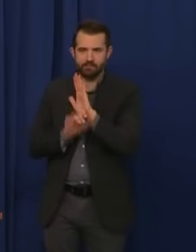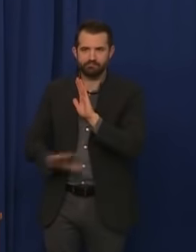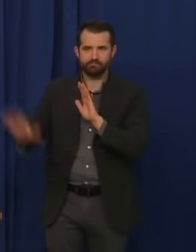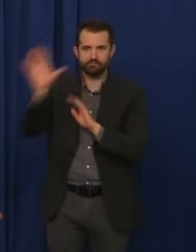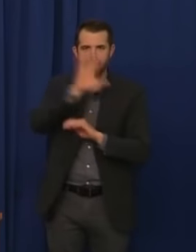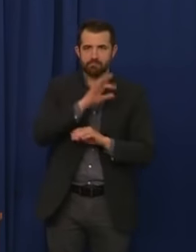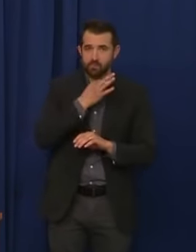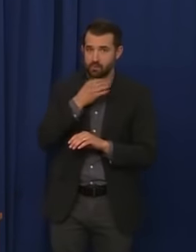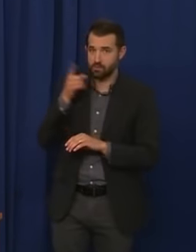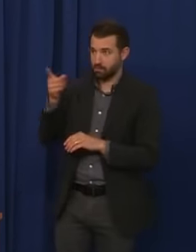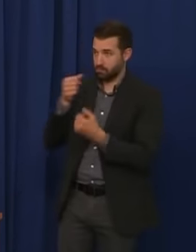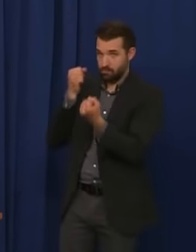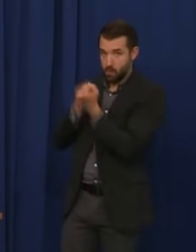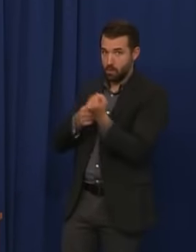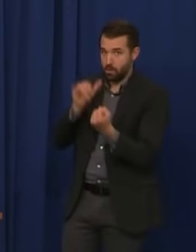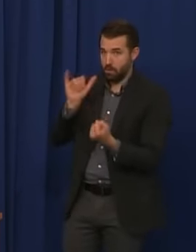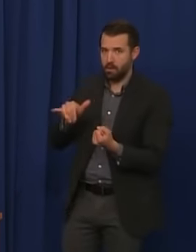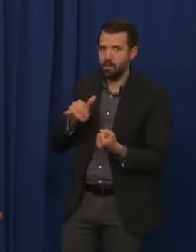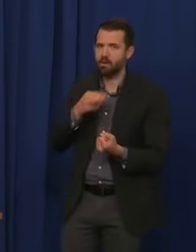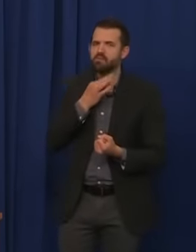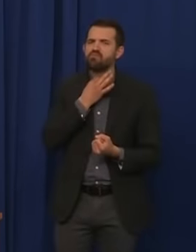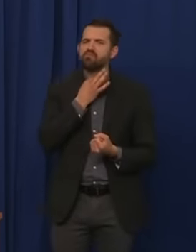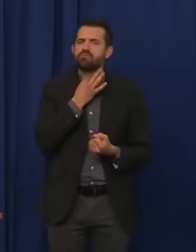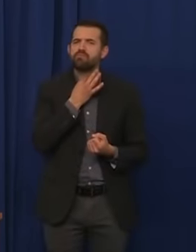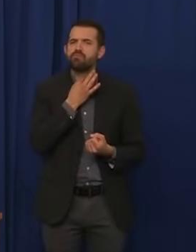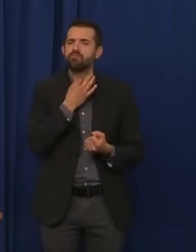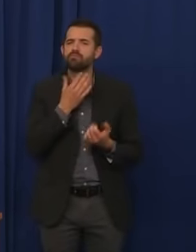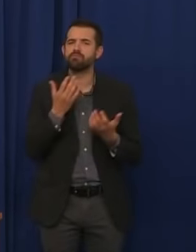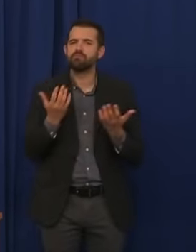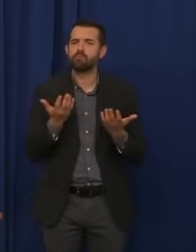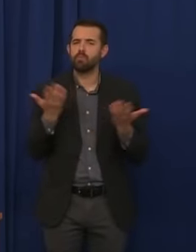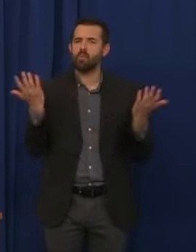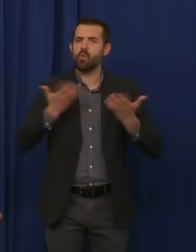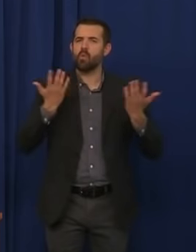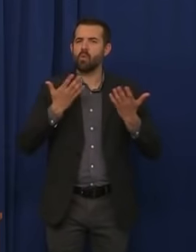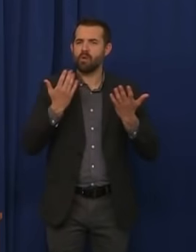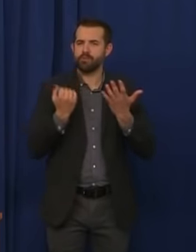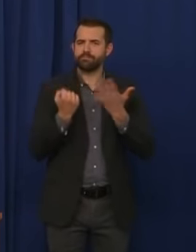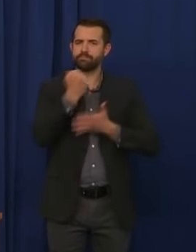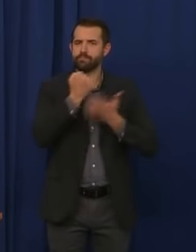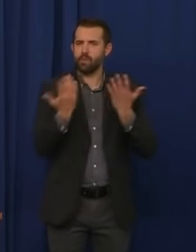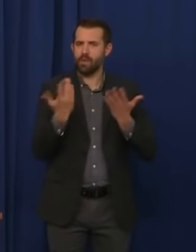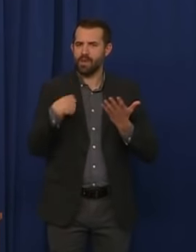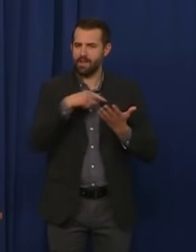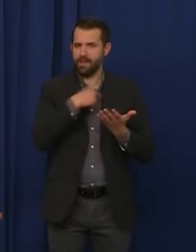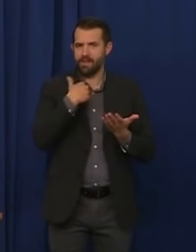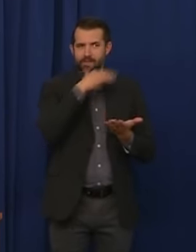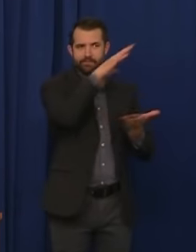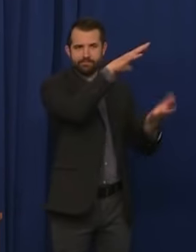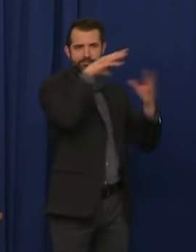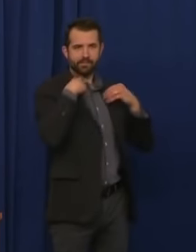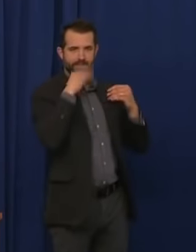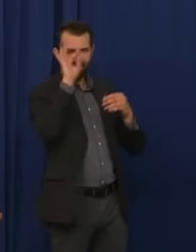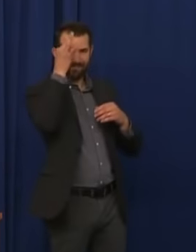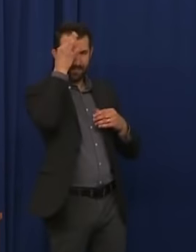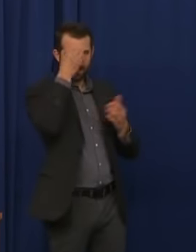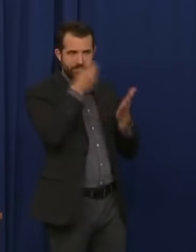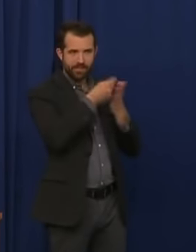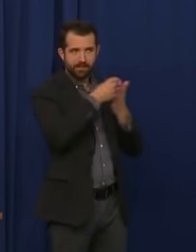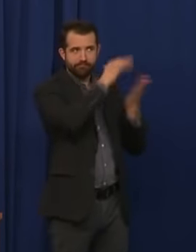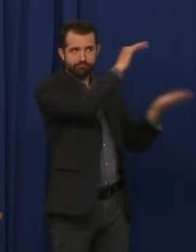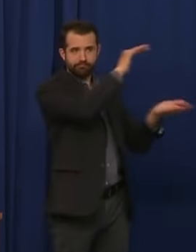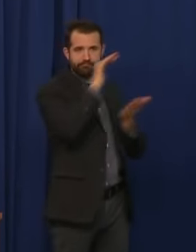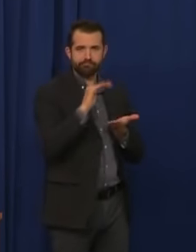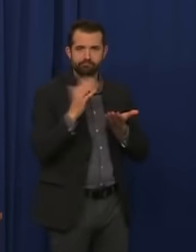priorities would Maine have for additional unrestricted federal funds? Thank you. There's two different things. He's asking about whether or not we